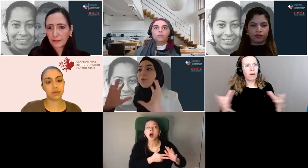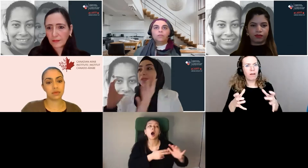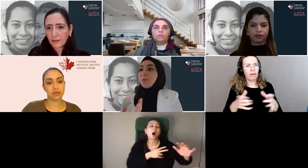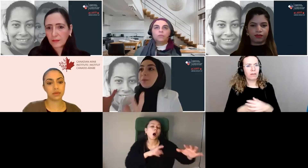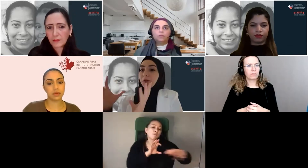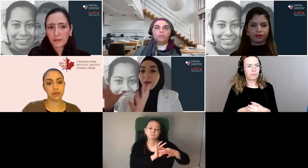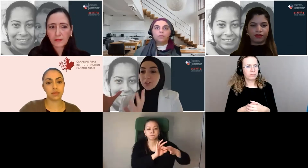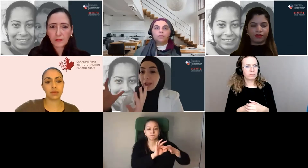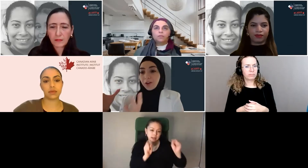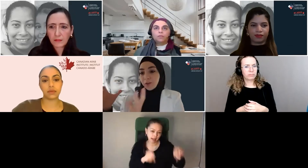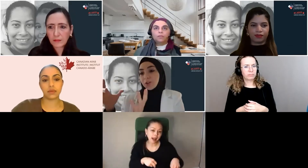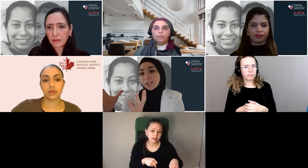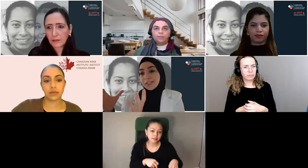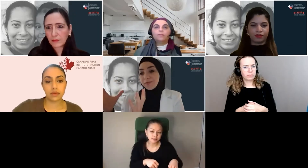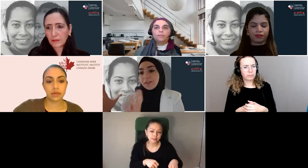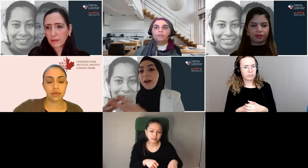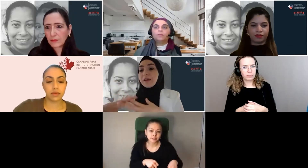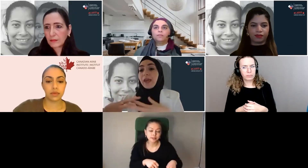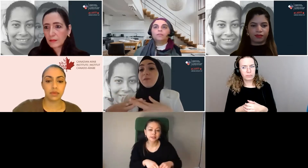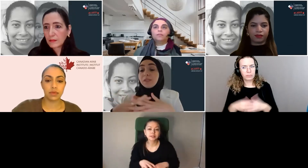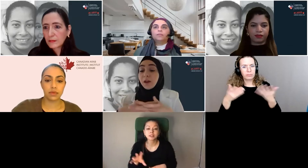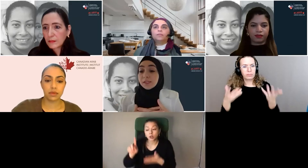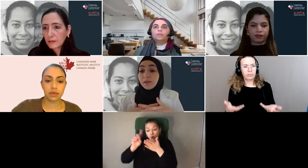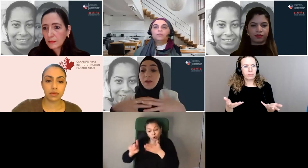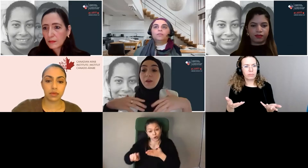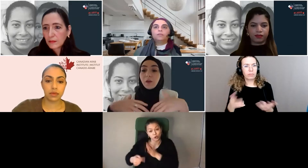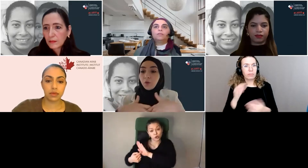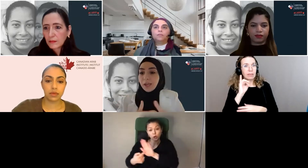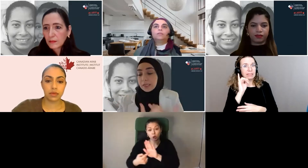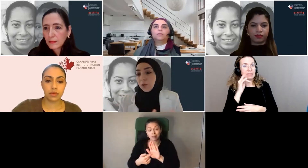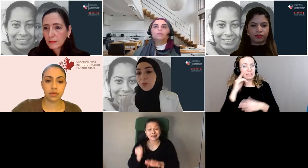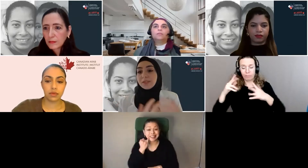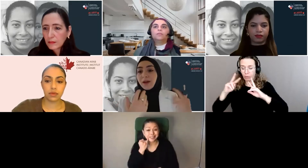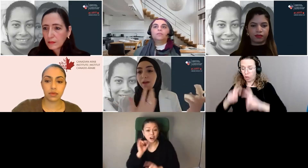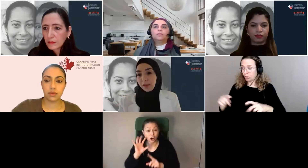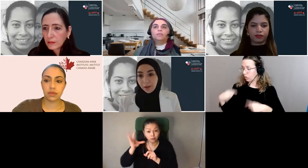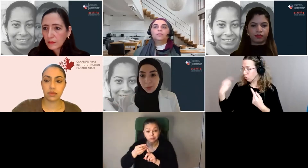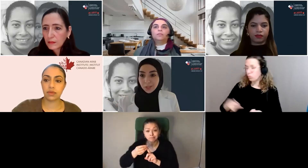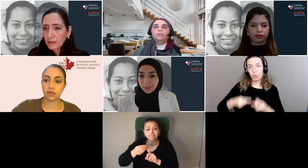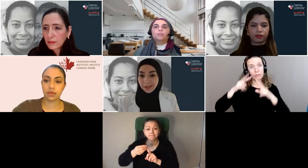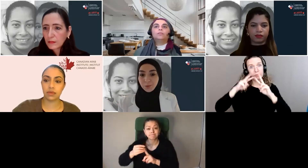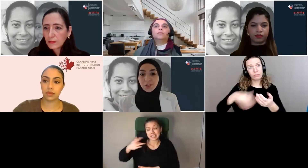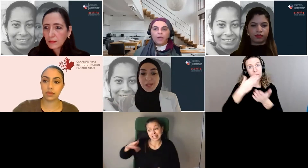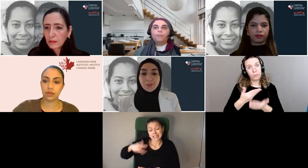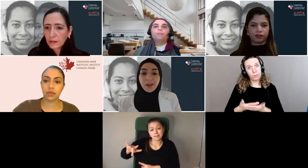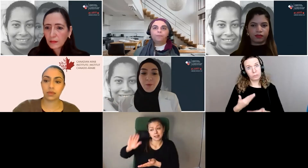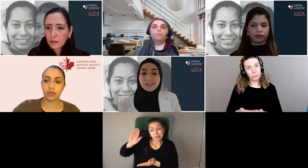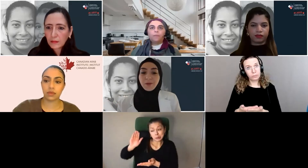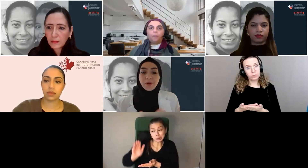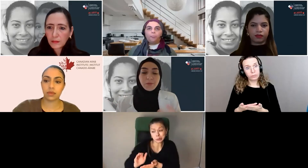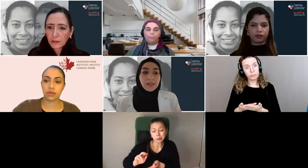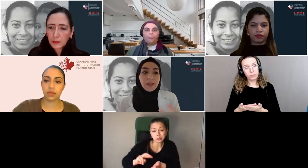absolutely, when we speak about lack of cultural sensitivity, that can be tightened greatly with the language. So that